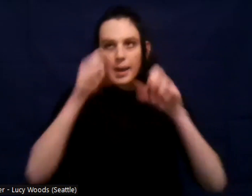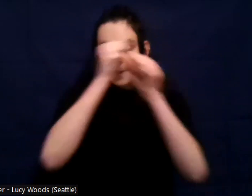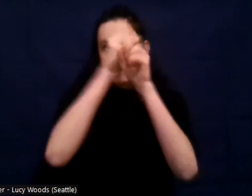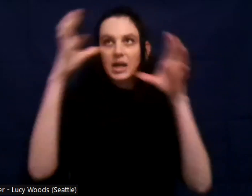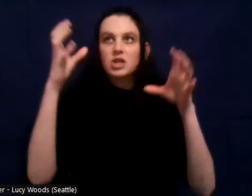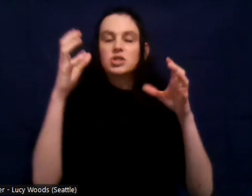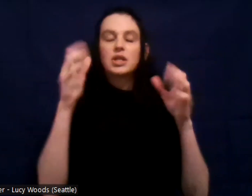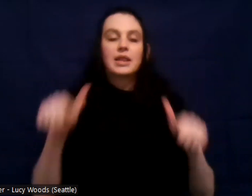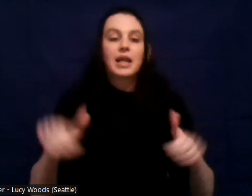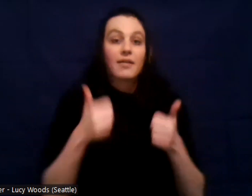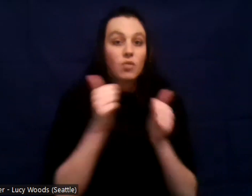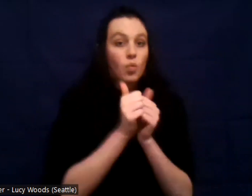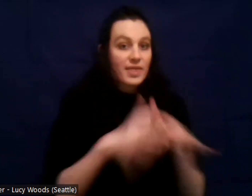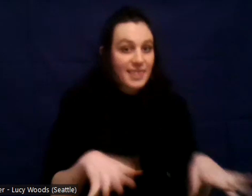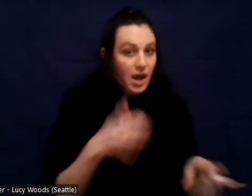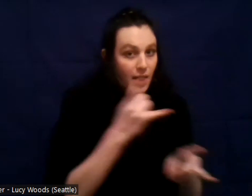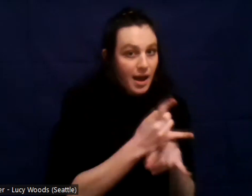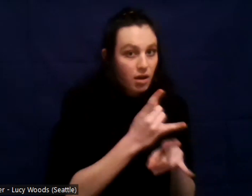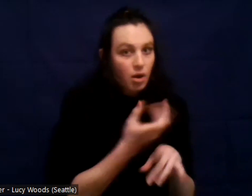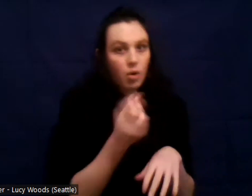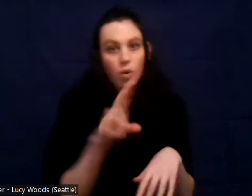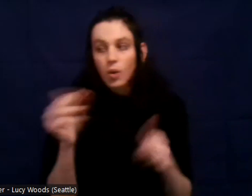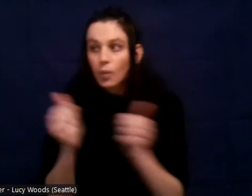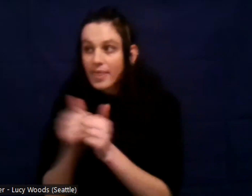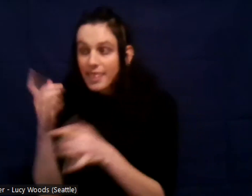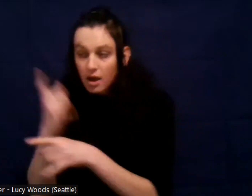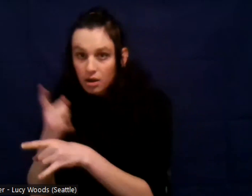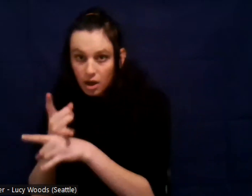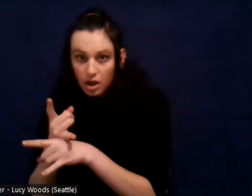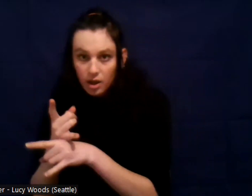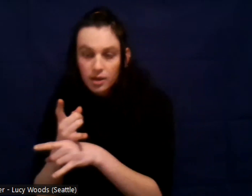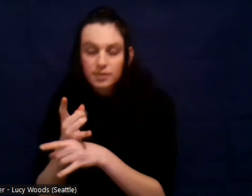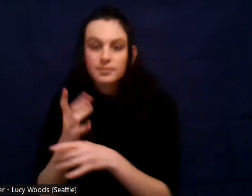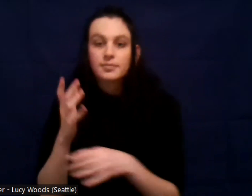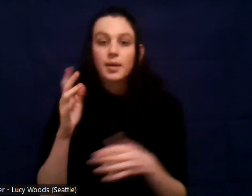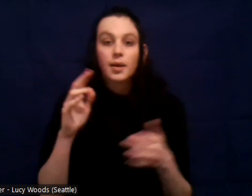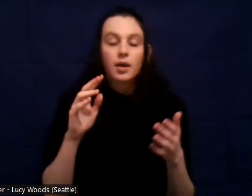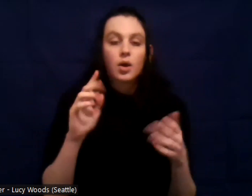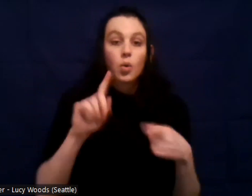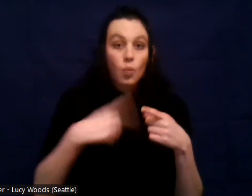with alcohol or without it. Then he will know loneliness